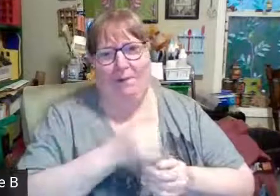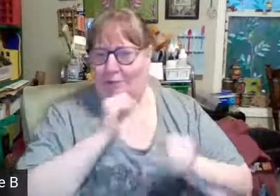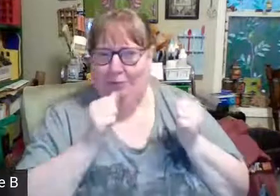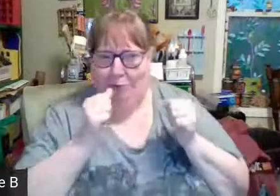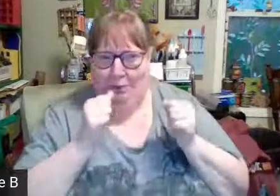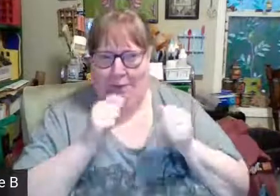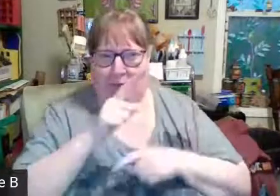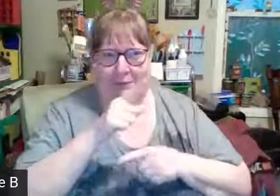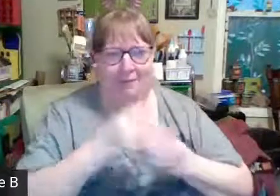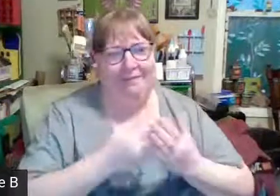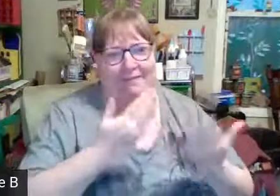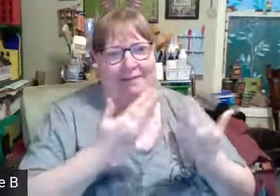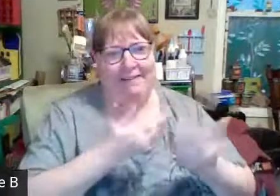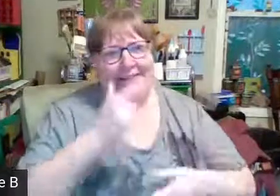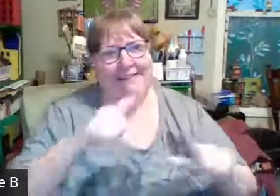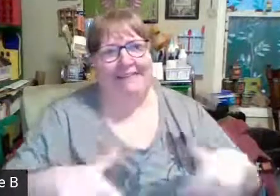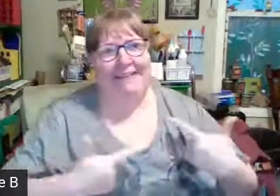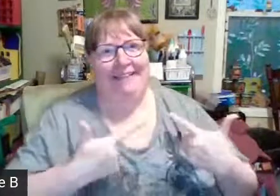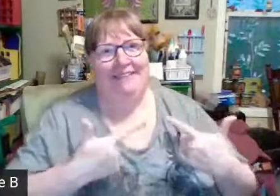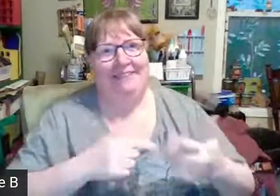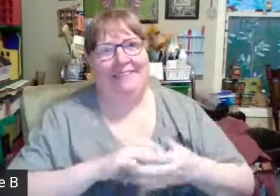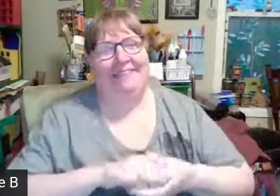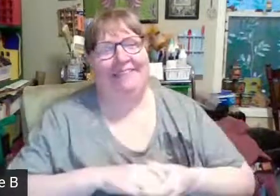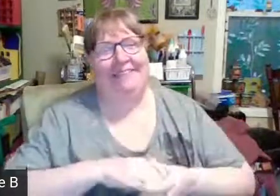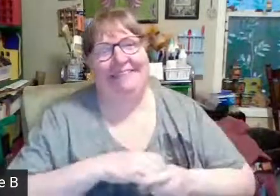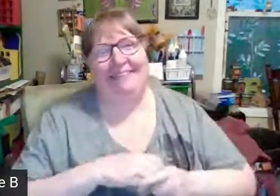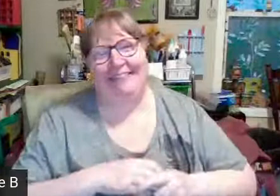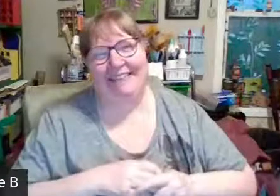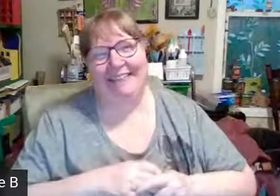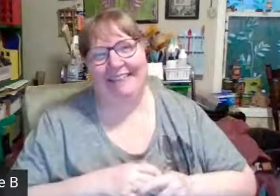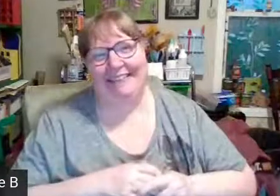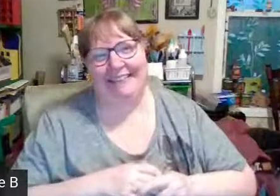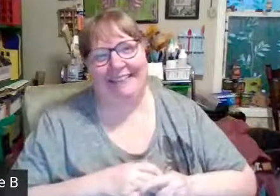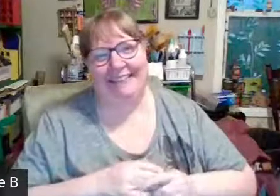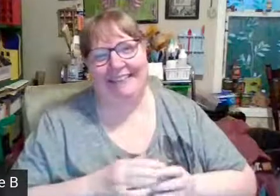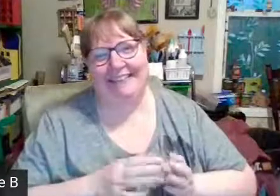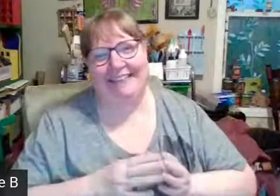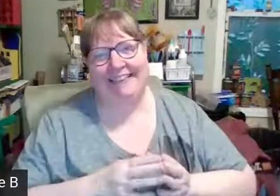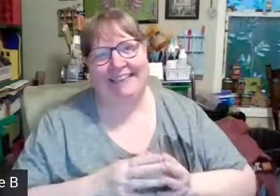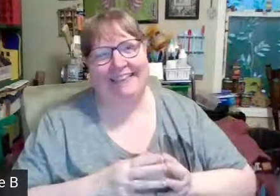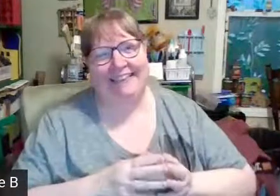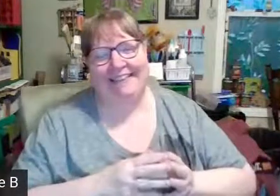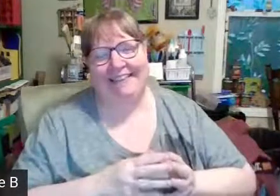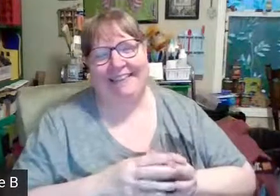I don't do under 75. Care, we're about 60 degrees hotter than that.